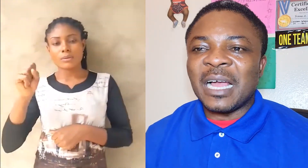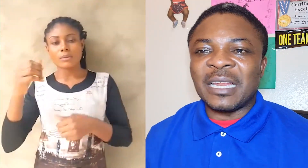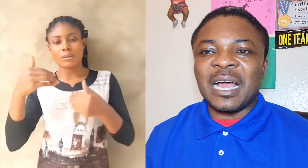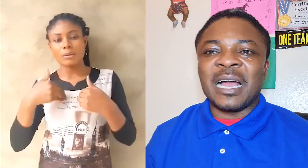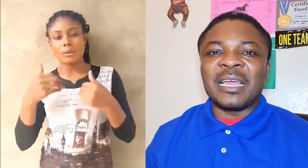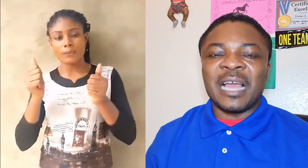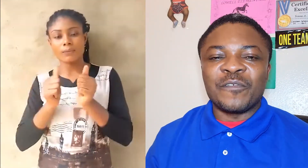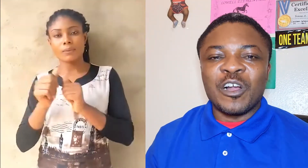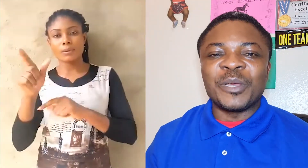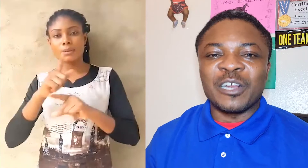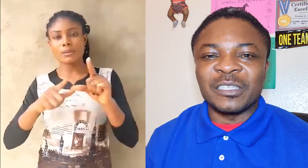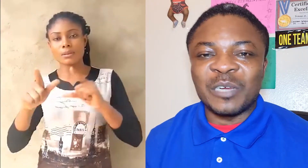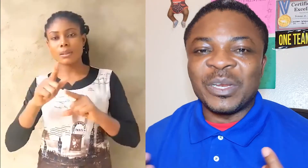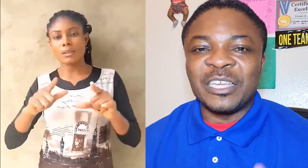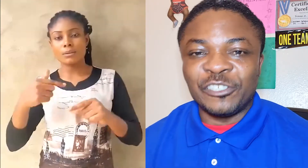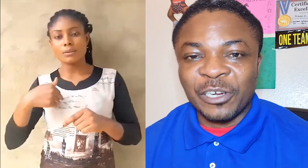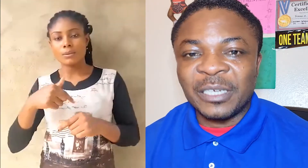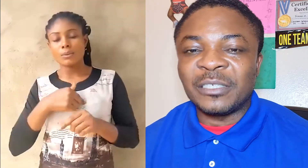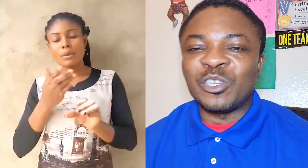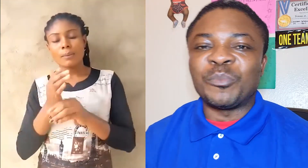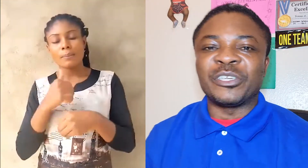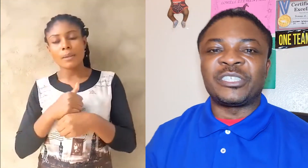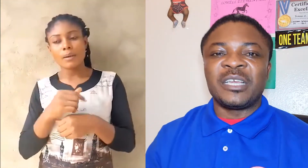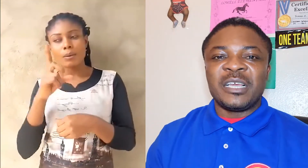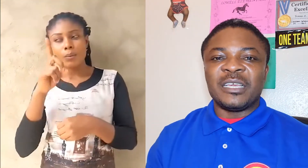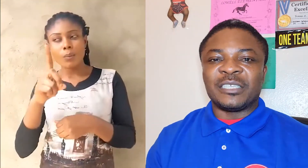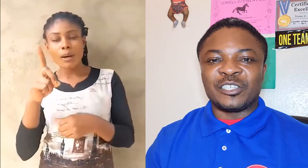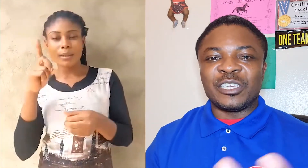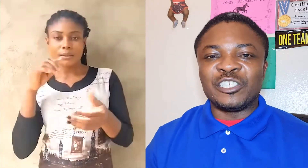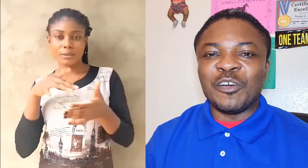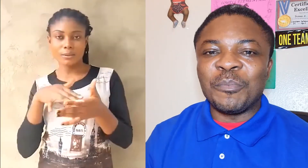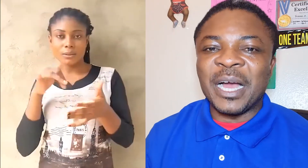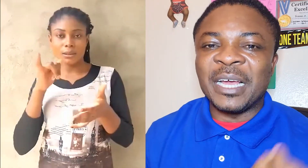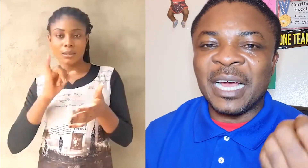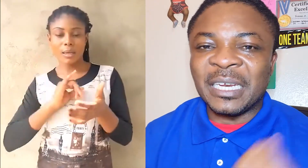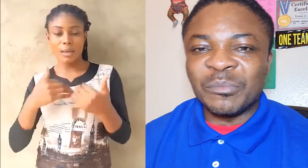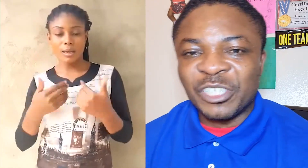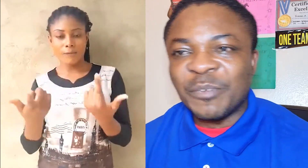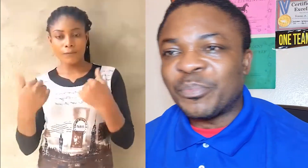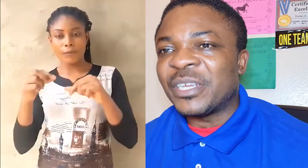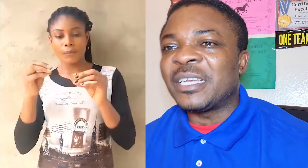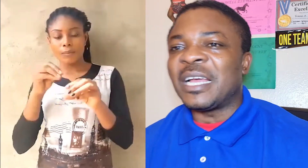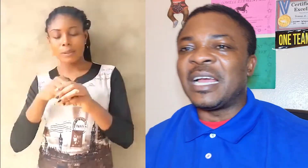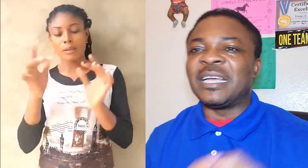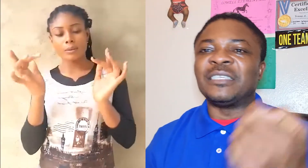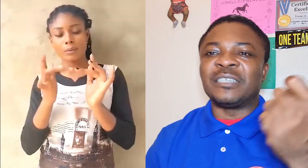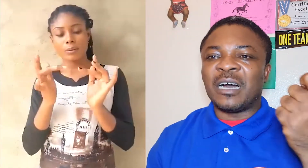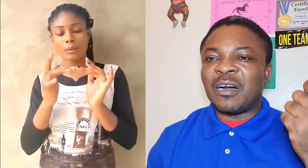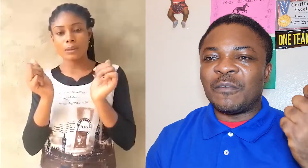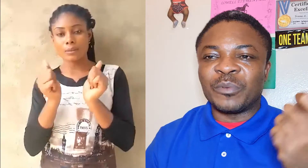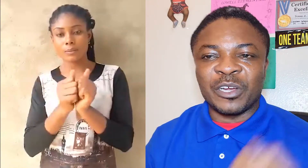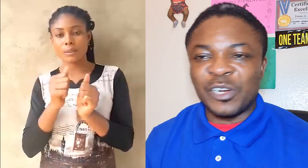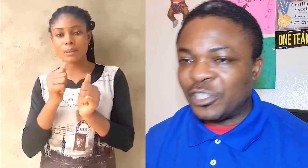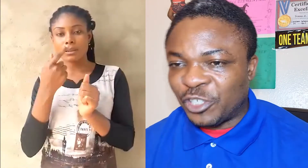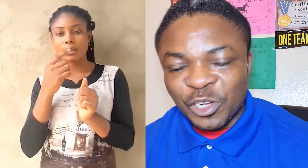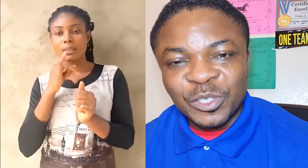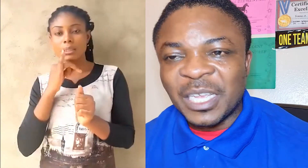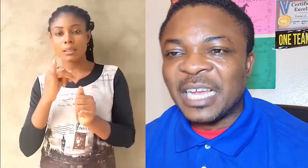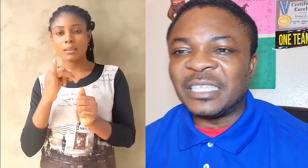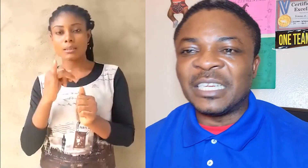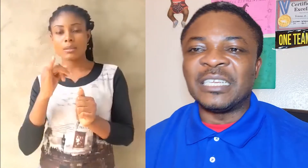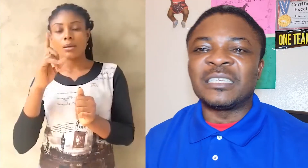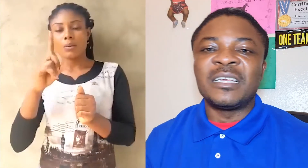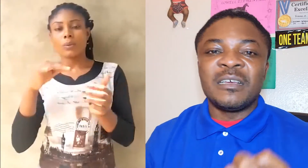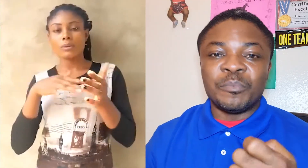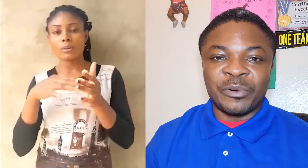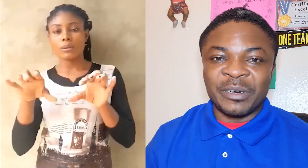studies that I have come in contact with, I enjoyed so much, is a study done by Adam Shebrey and Caroline Jones